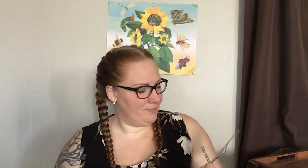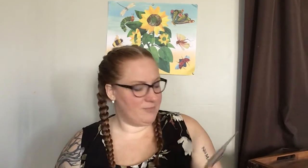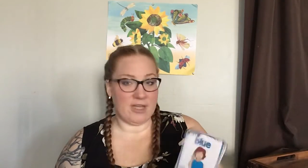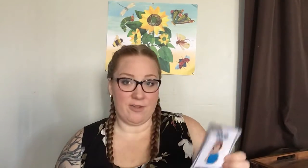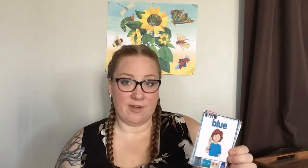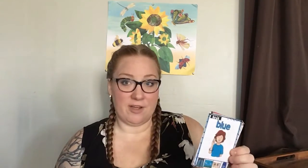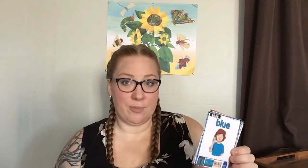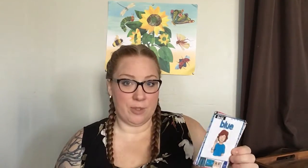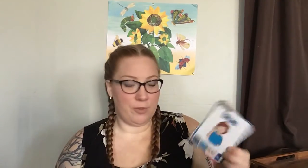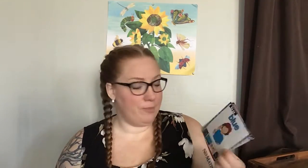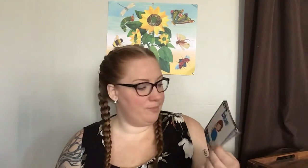Can you find your blue?